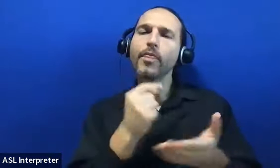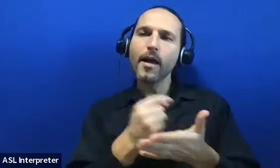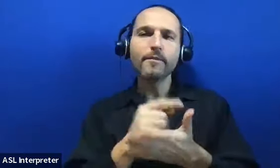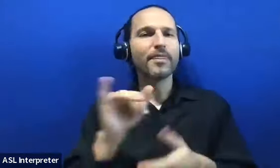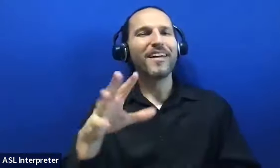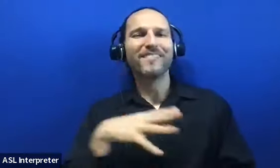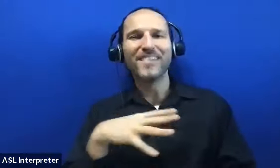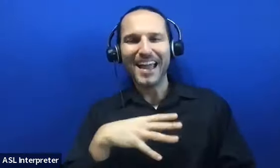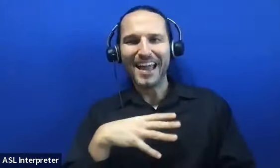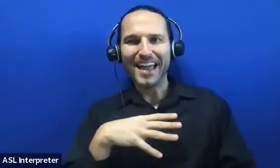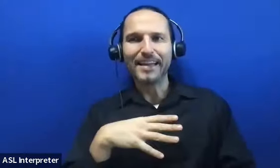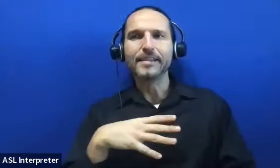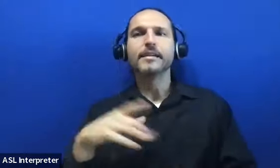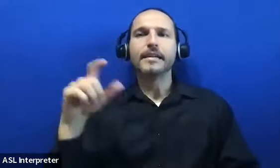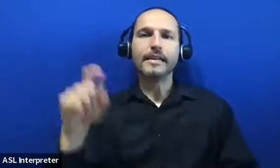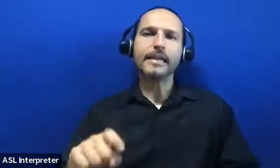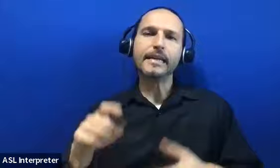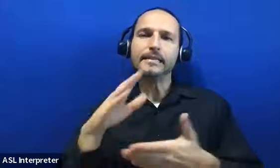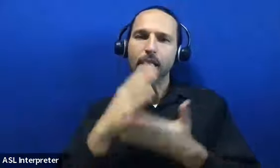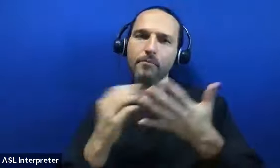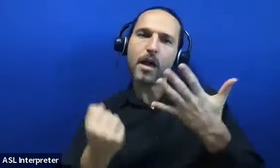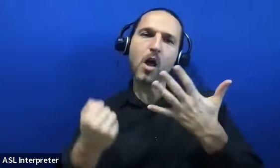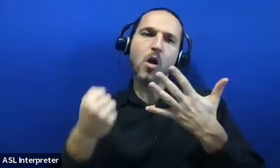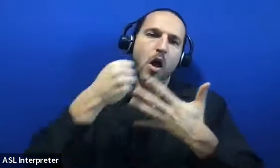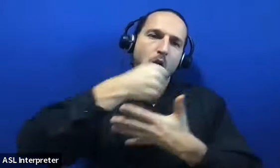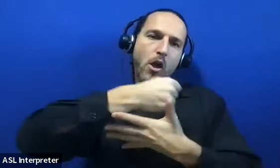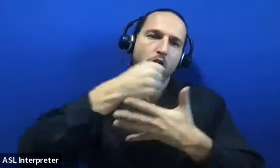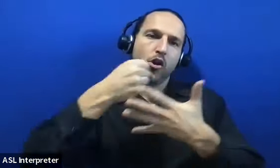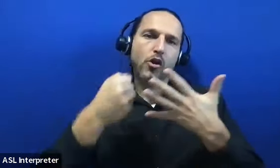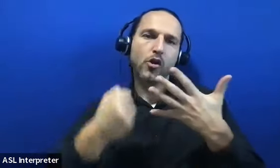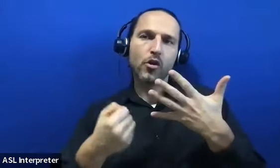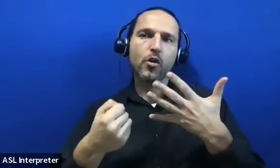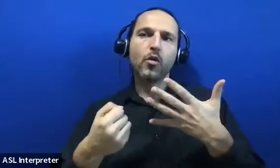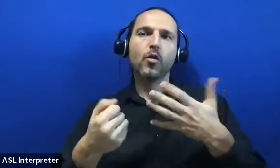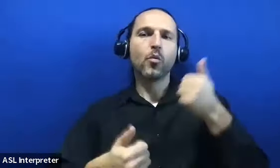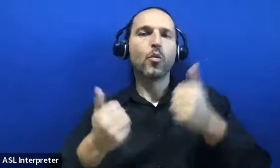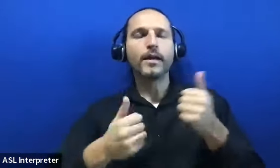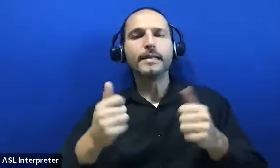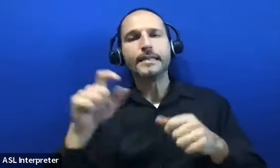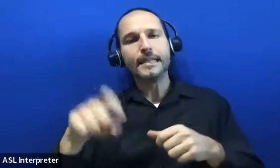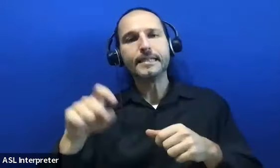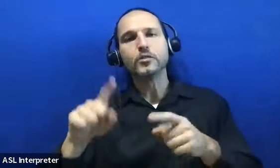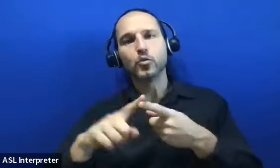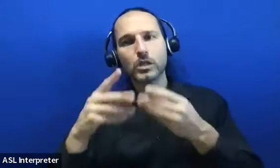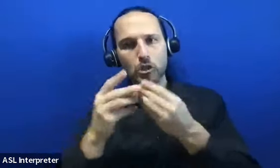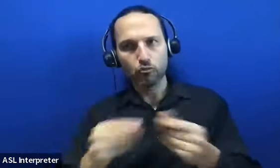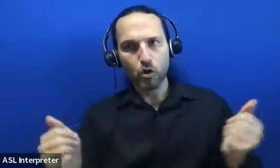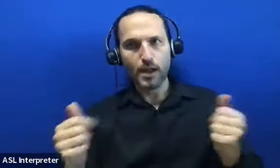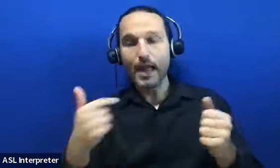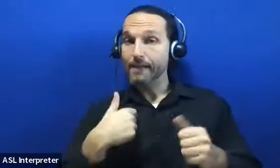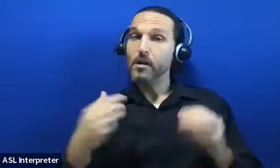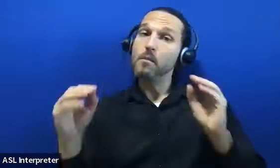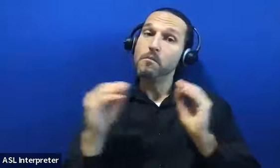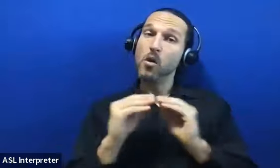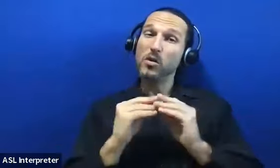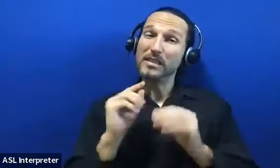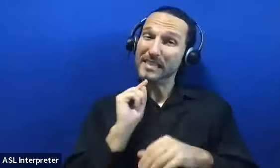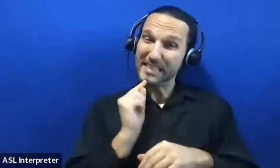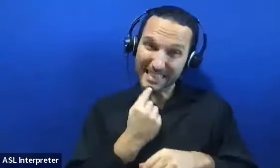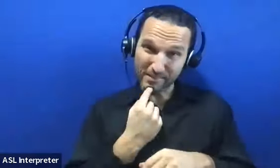needs to be a hierarchy, right, of what needs are addressed. So if there are more pressing